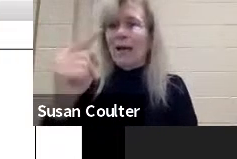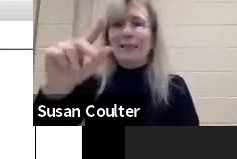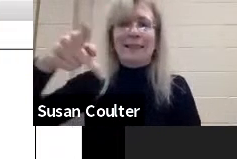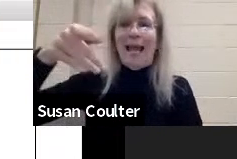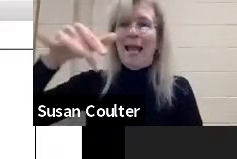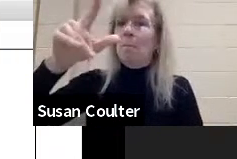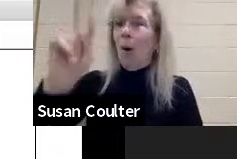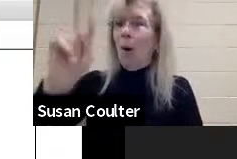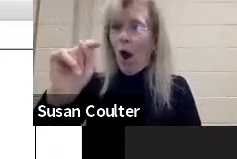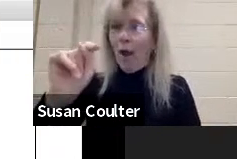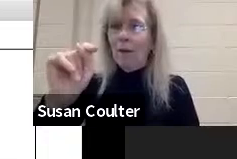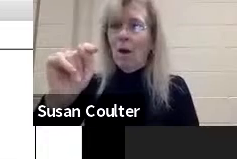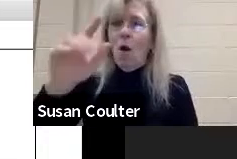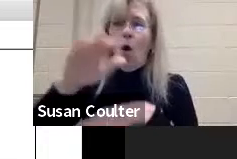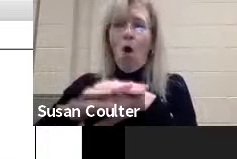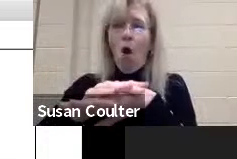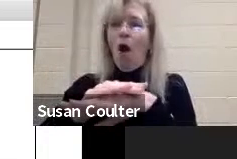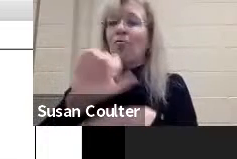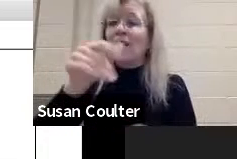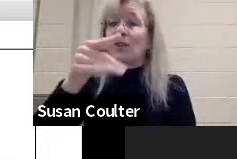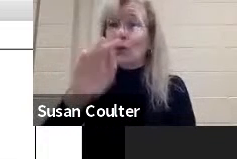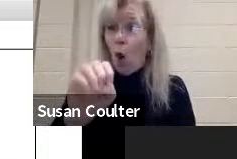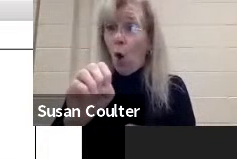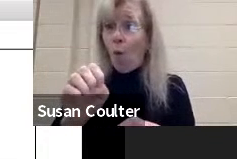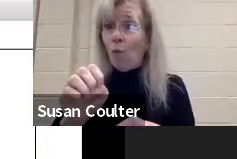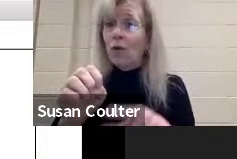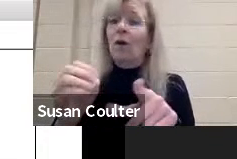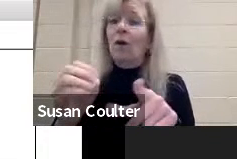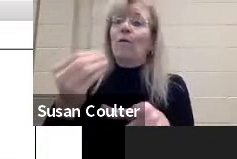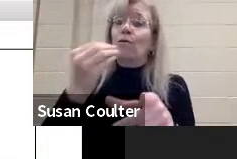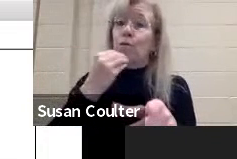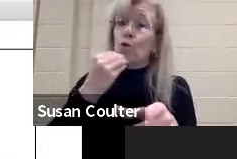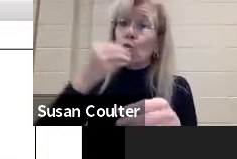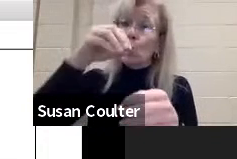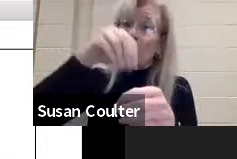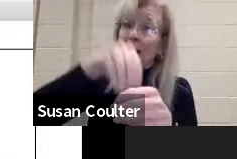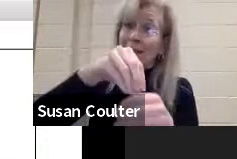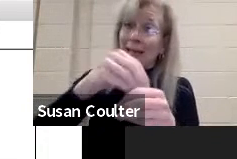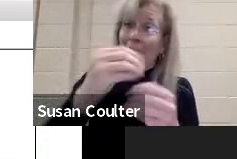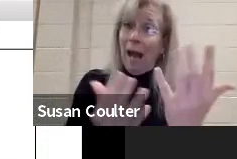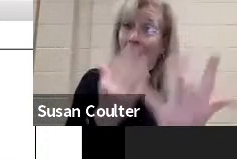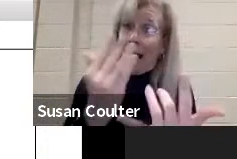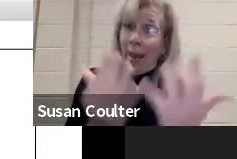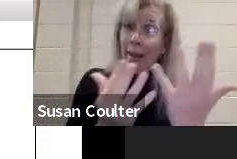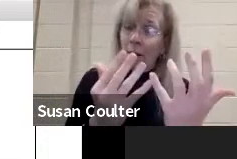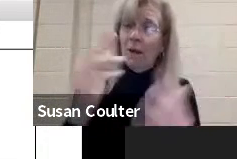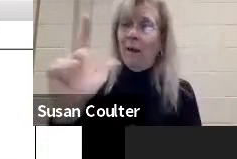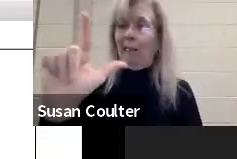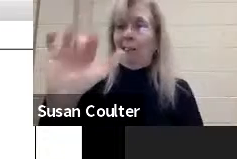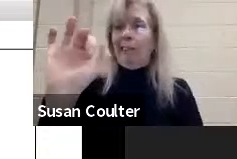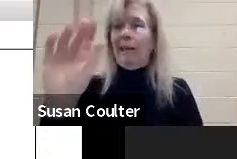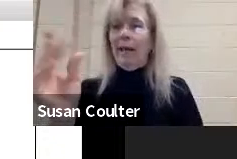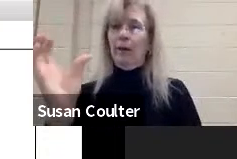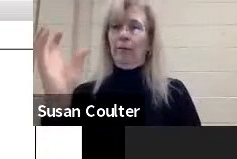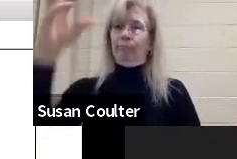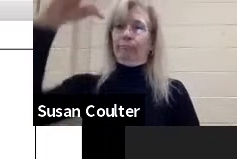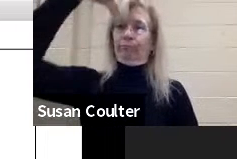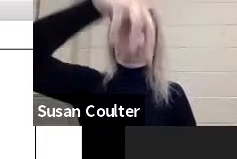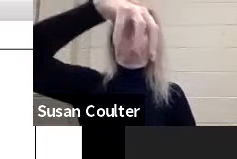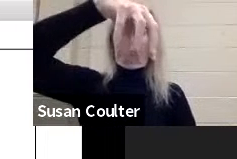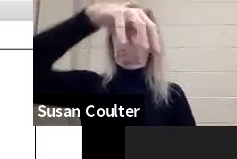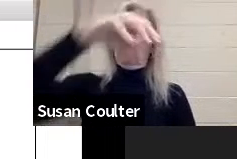is just a pot on the stove, food inside,